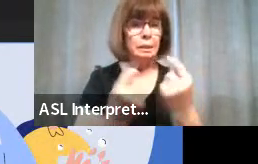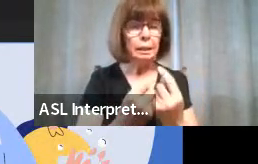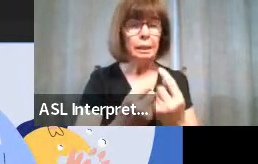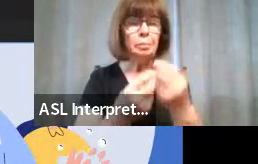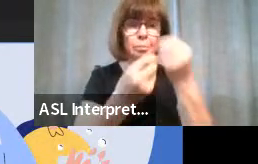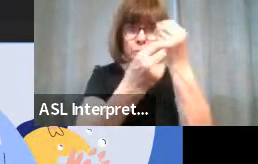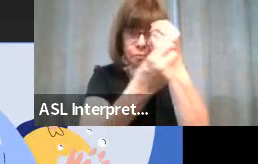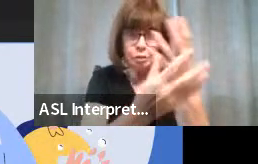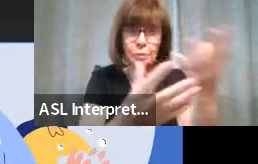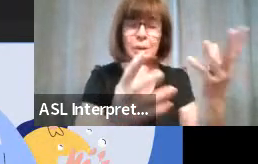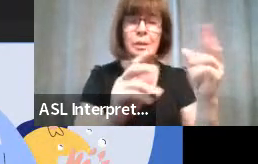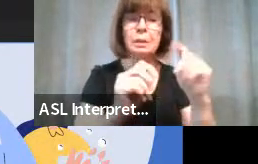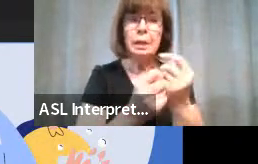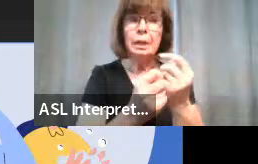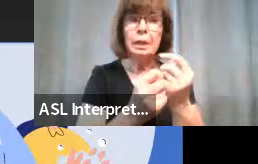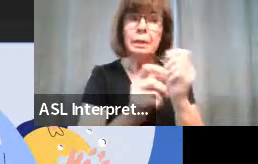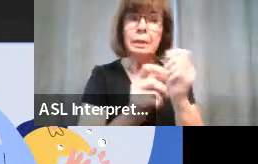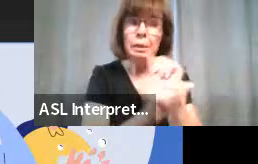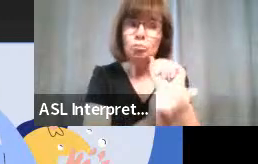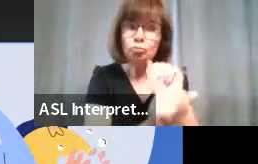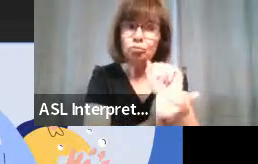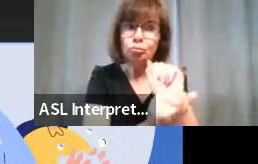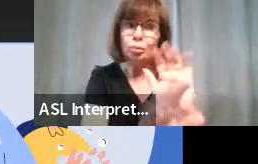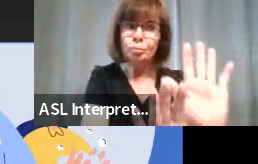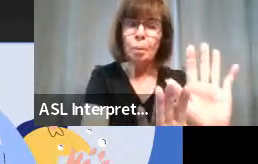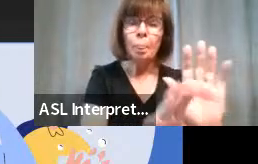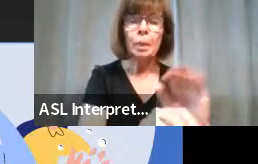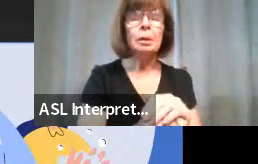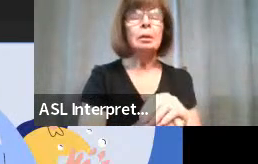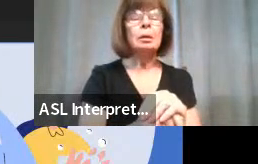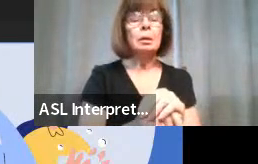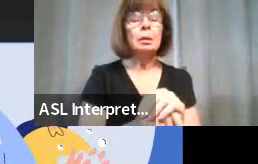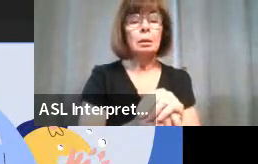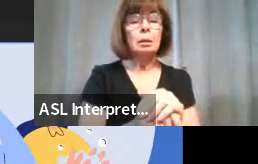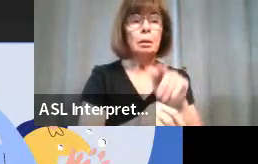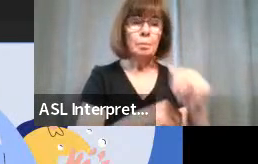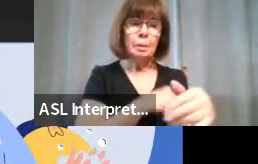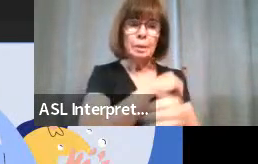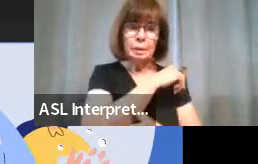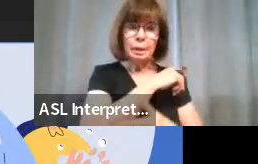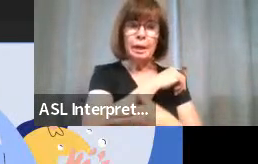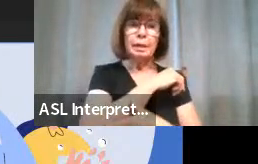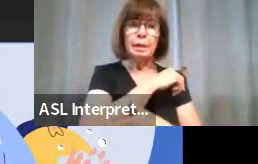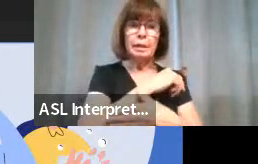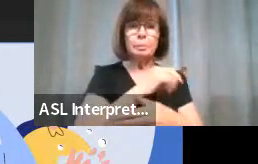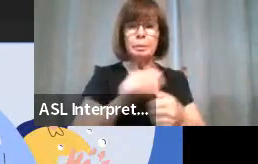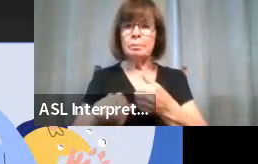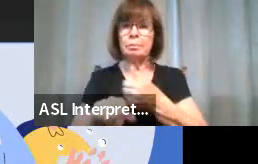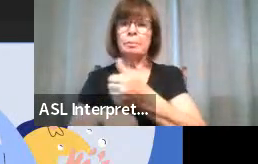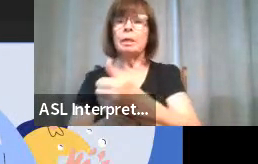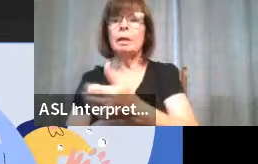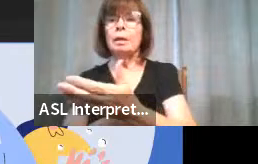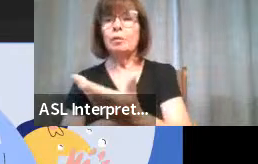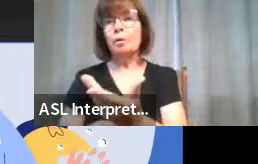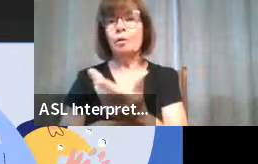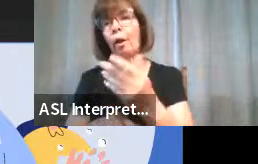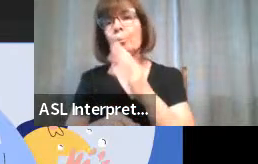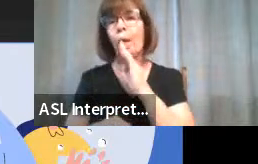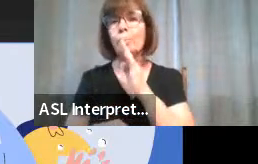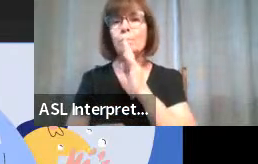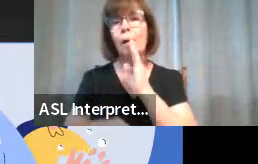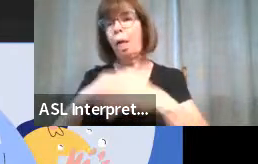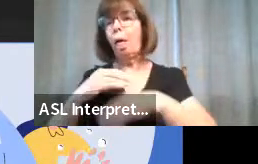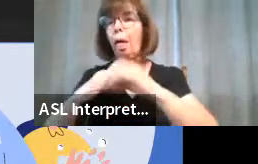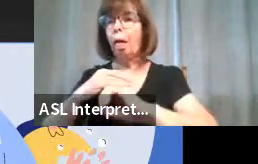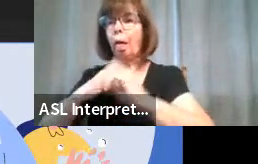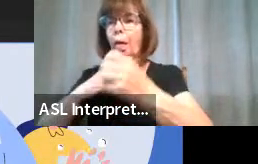messages accessible, but I think the county has been accused of being quite wordy and bodacious, and I don't think that's wrong. So